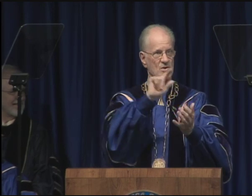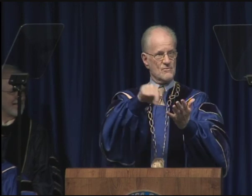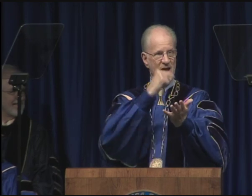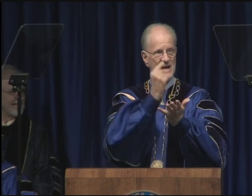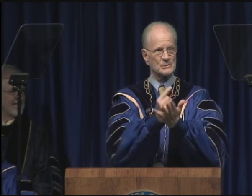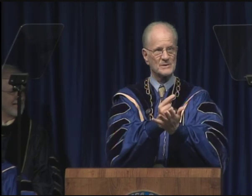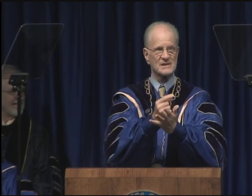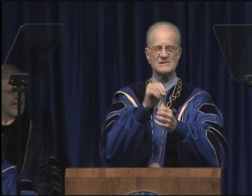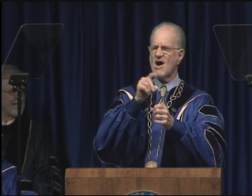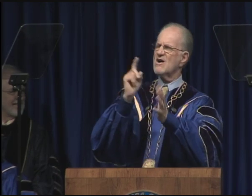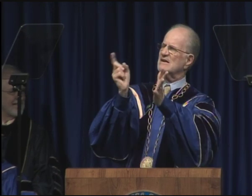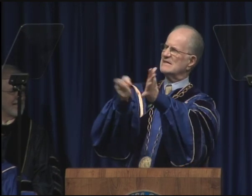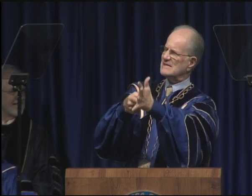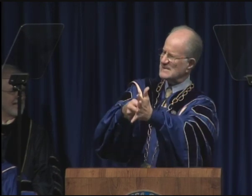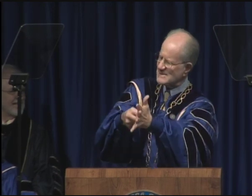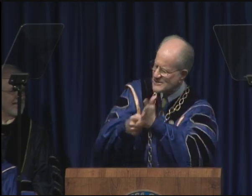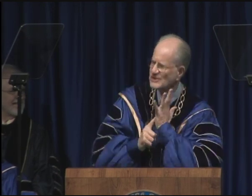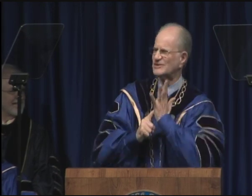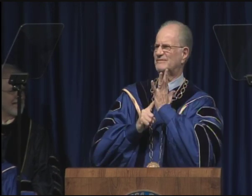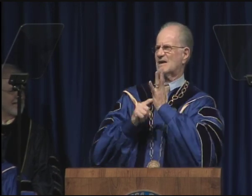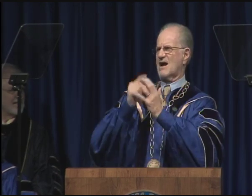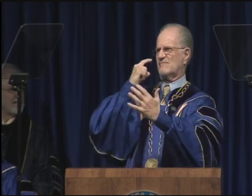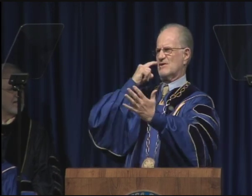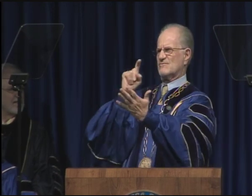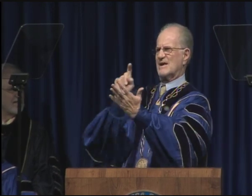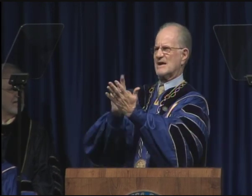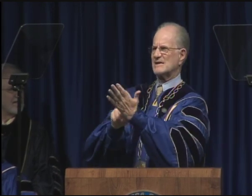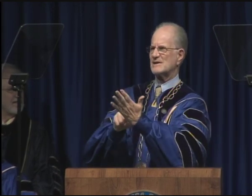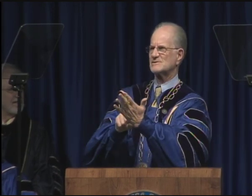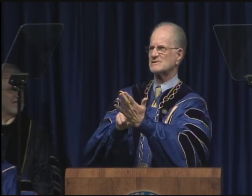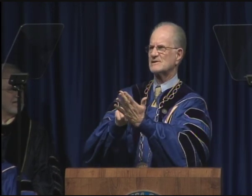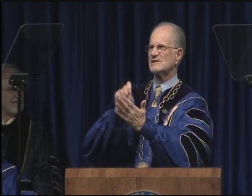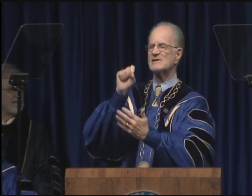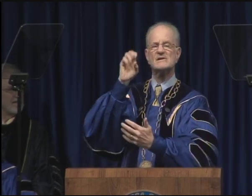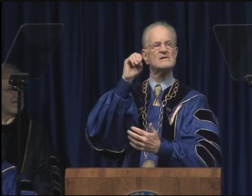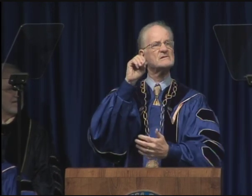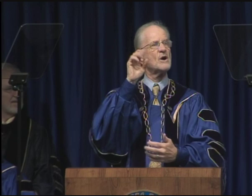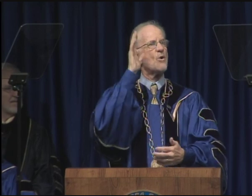Those here on behalf of our graduates are all deserving of recognition.